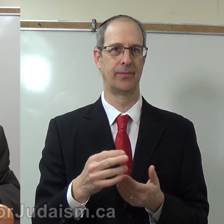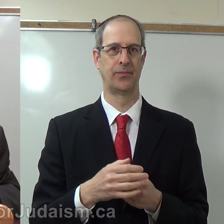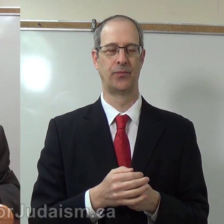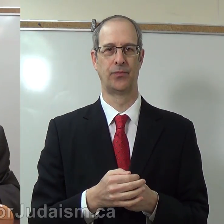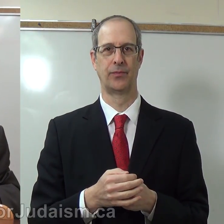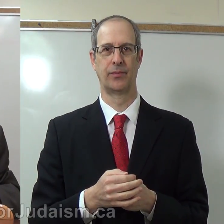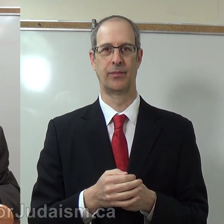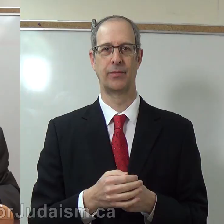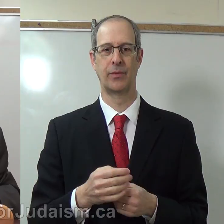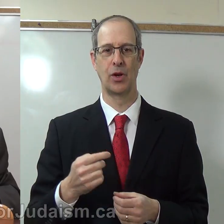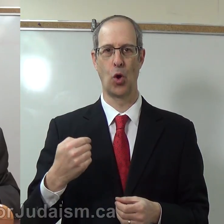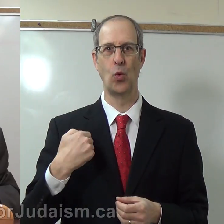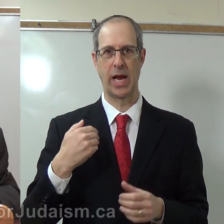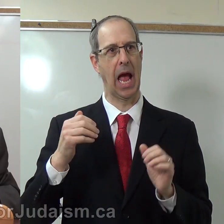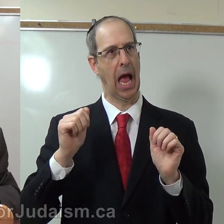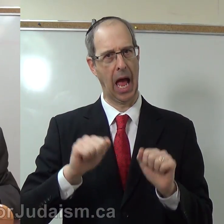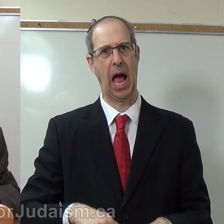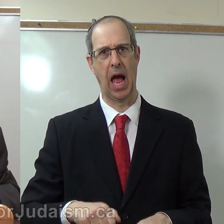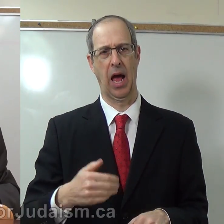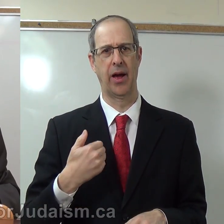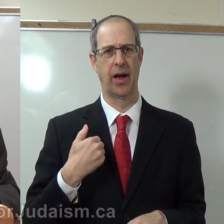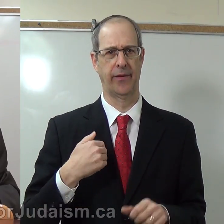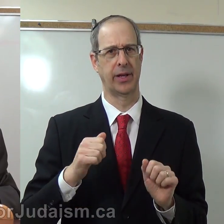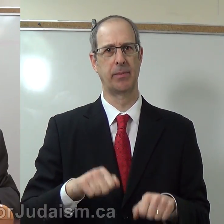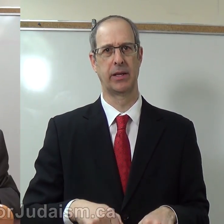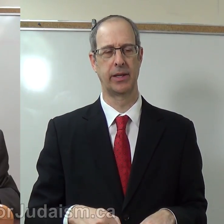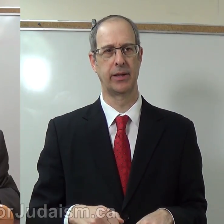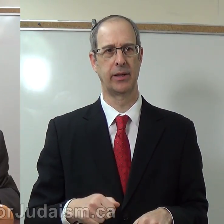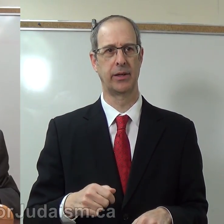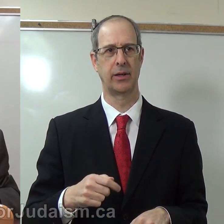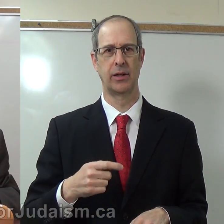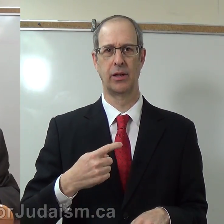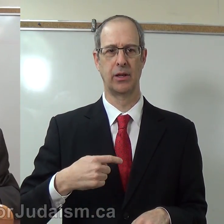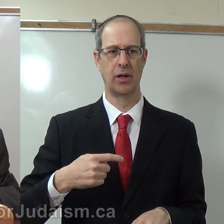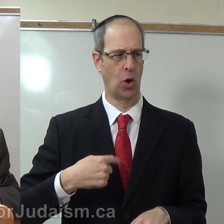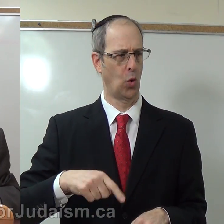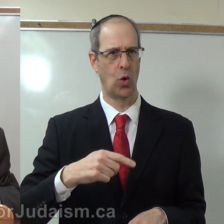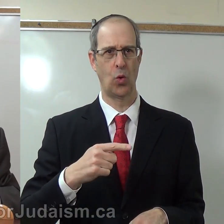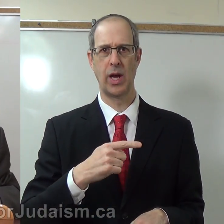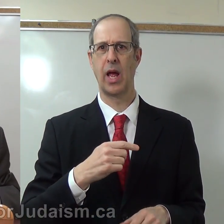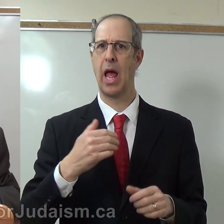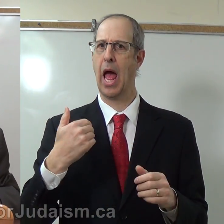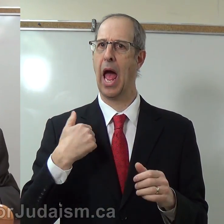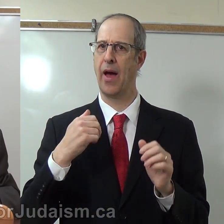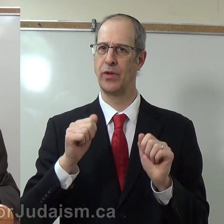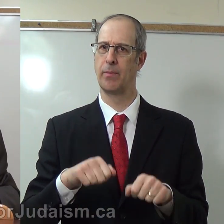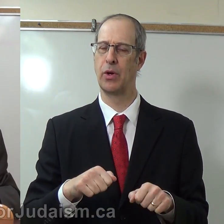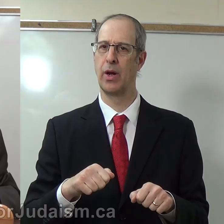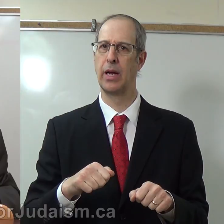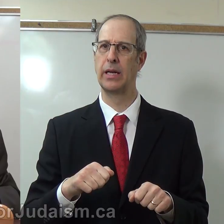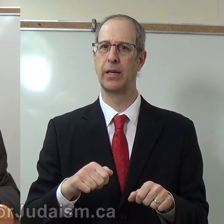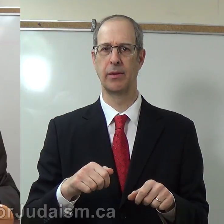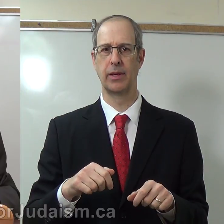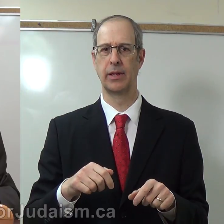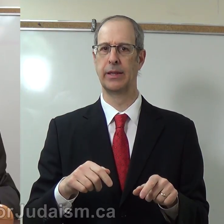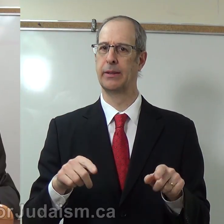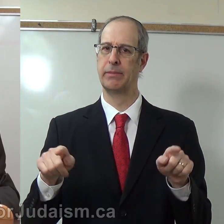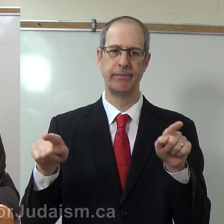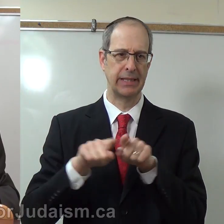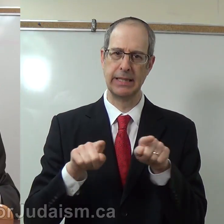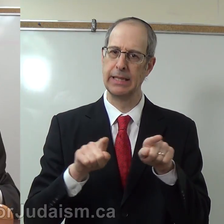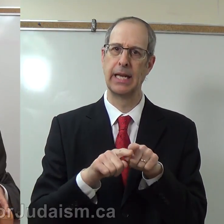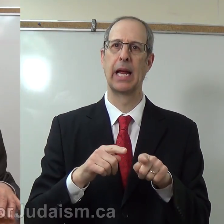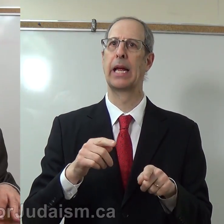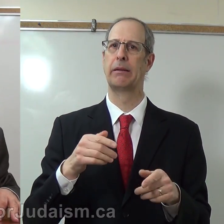we have that ability we have the ability to be like God